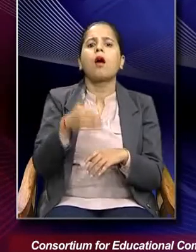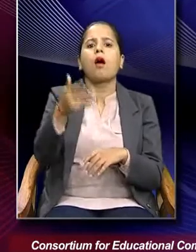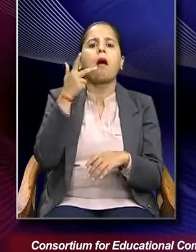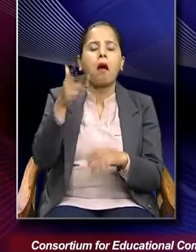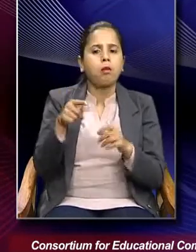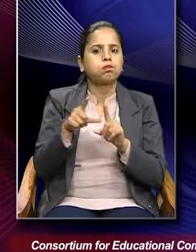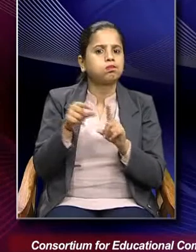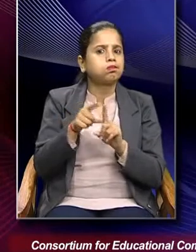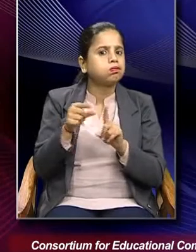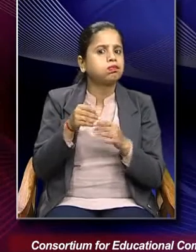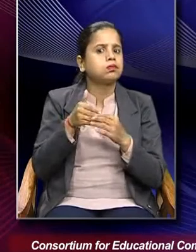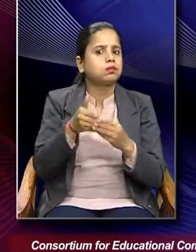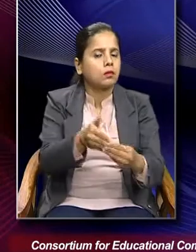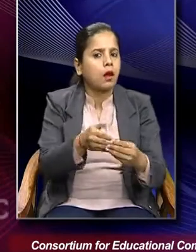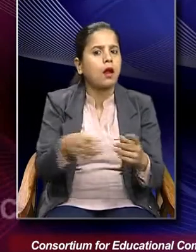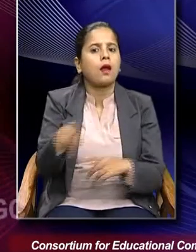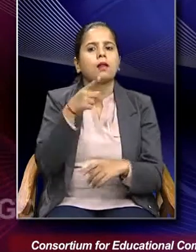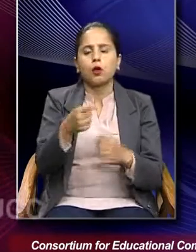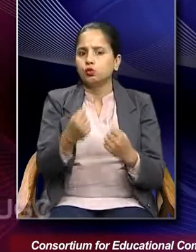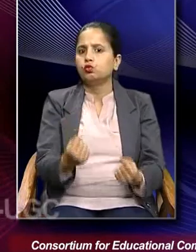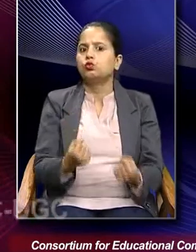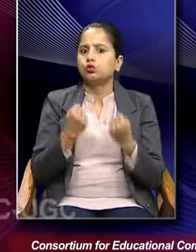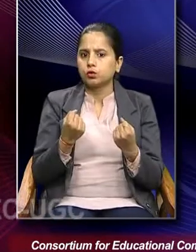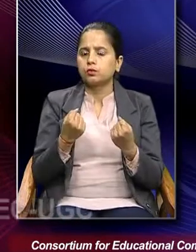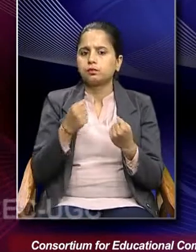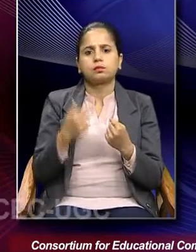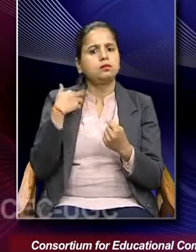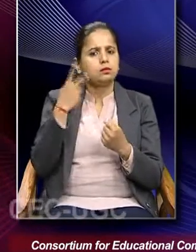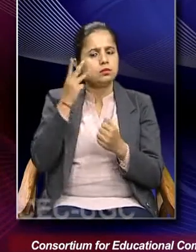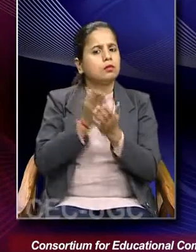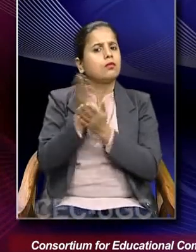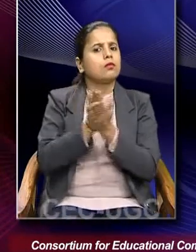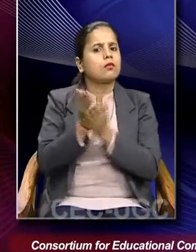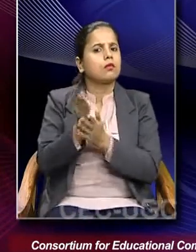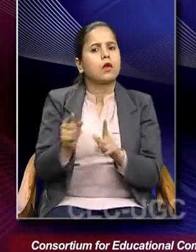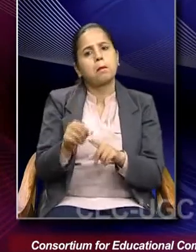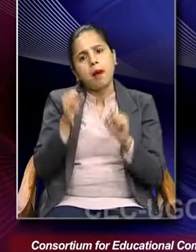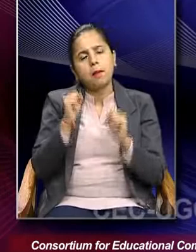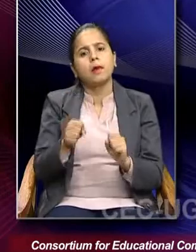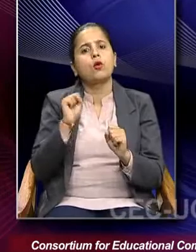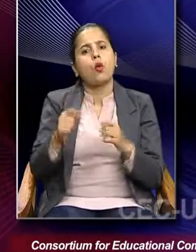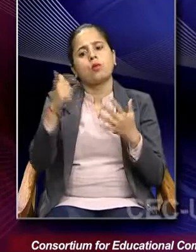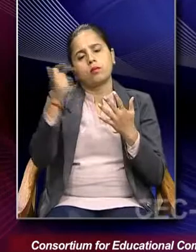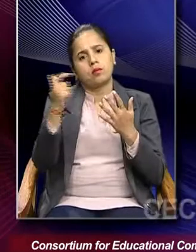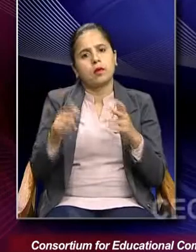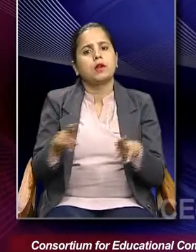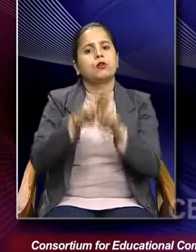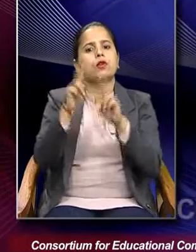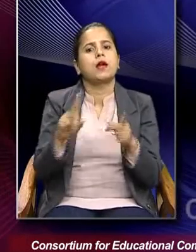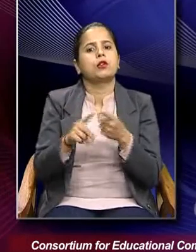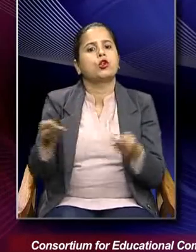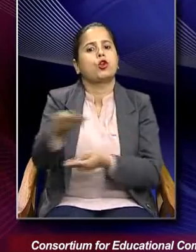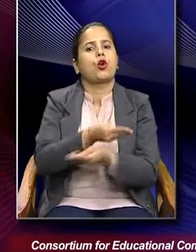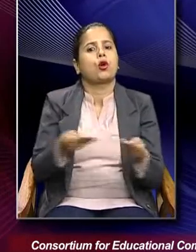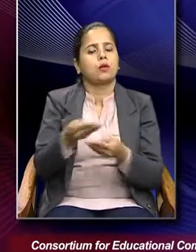right? It got strengthened, and in a way it kind of becomes a permanent feature of international economic